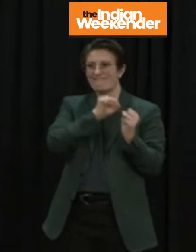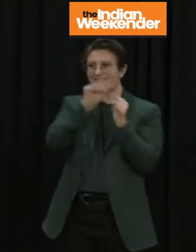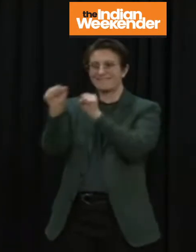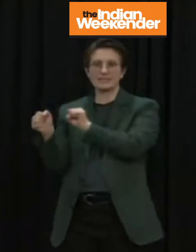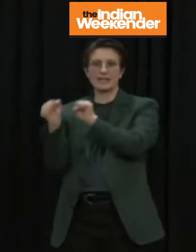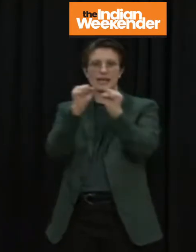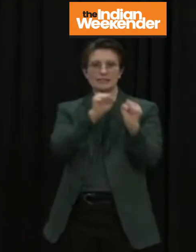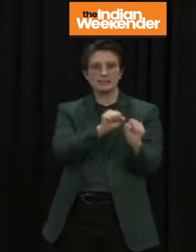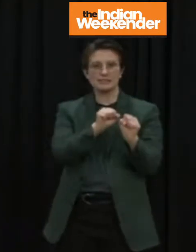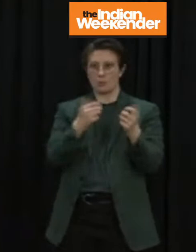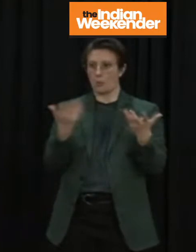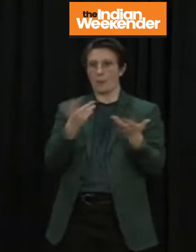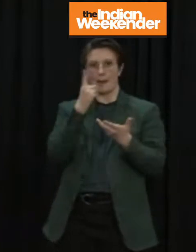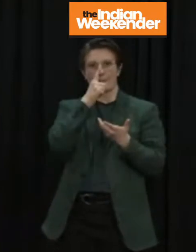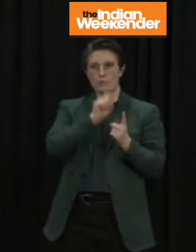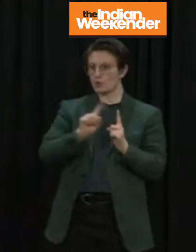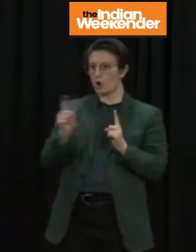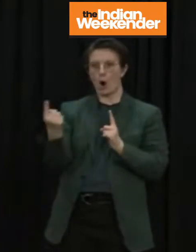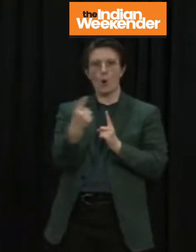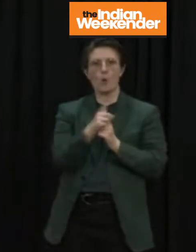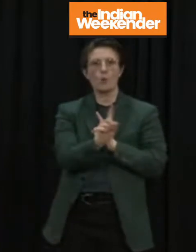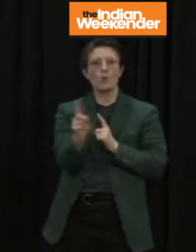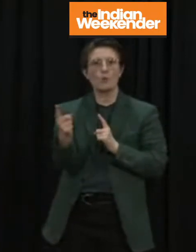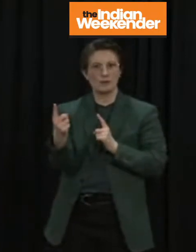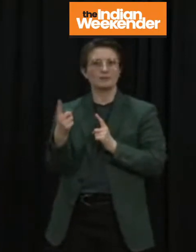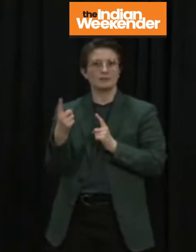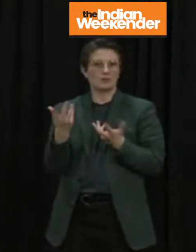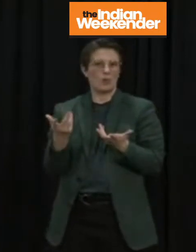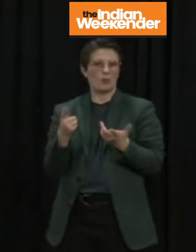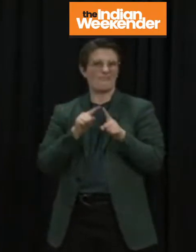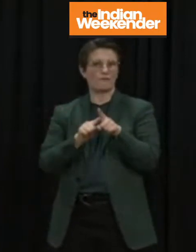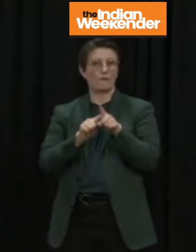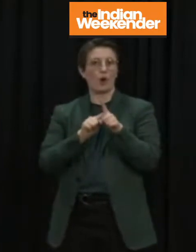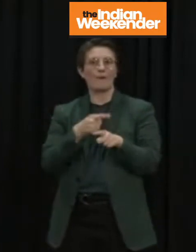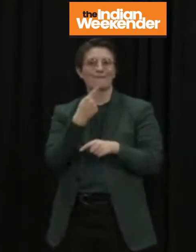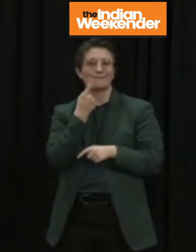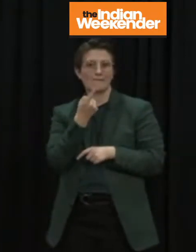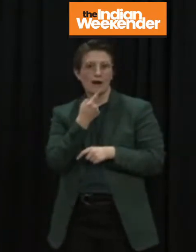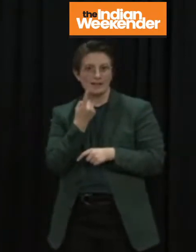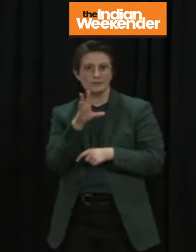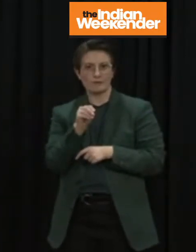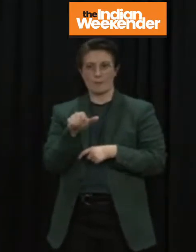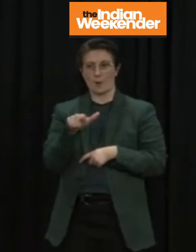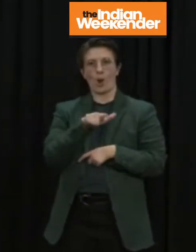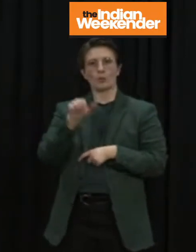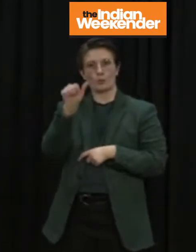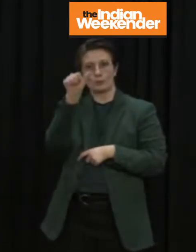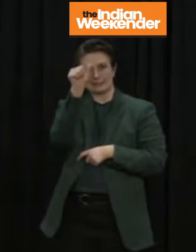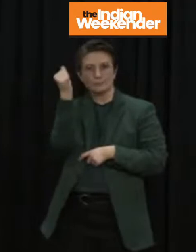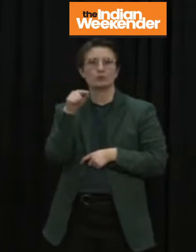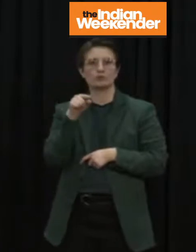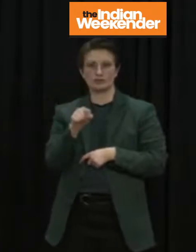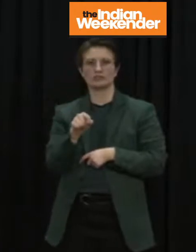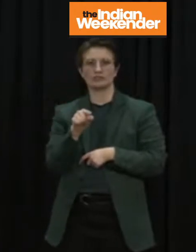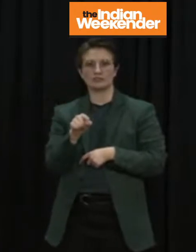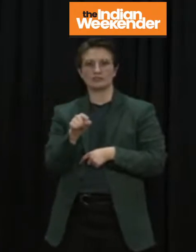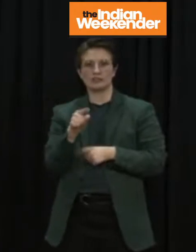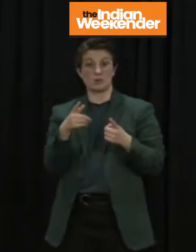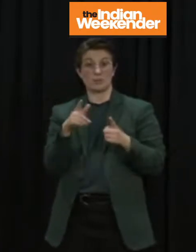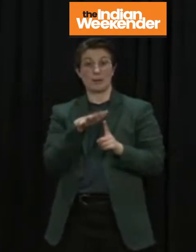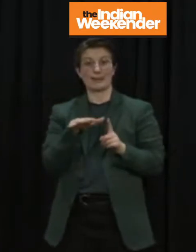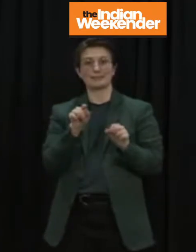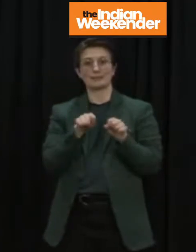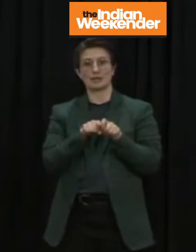and the advice that I've had is places like Te Awamutu, for example, there is quite a lot of